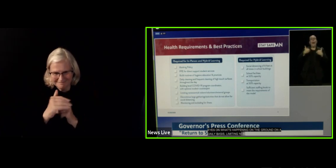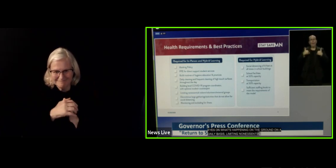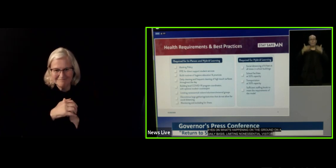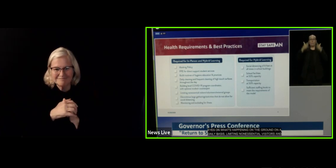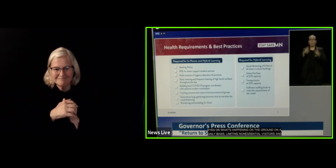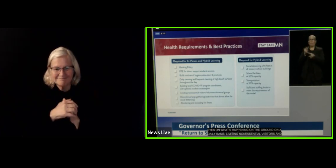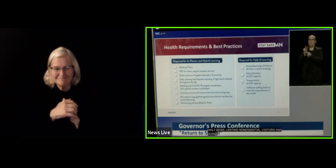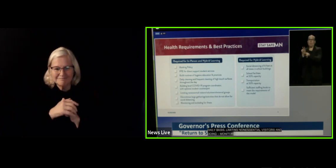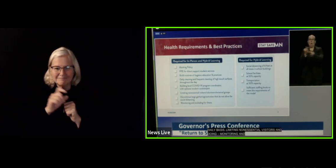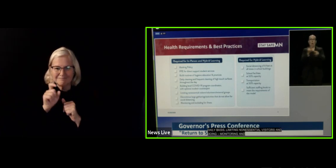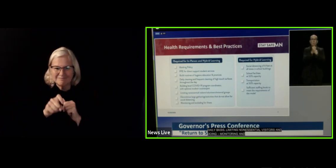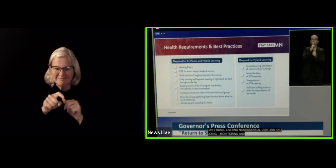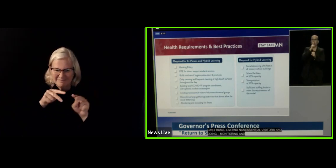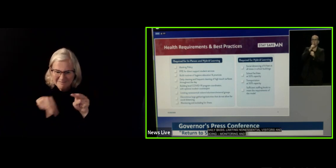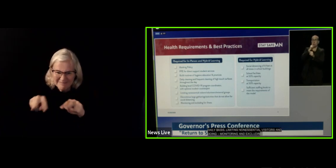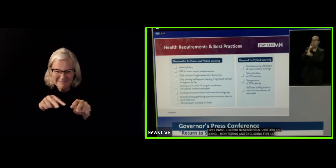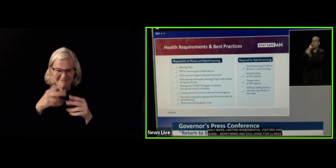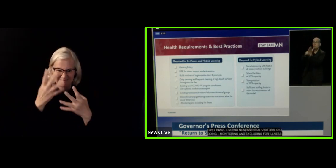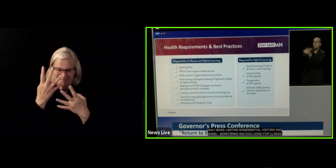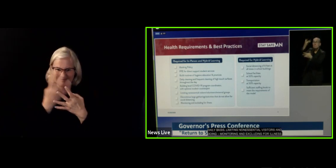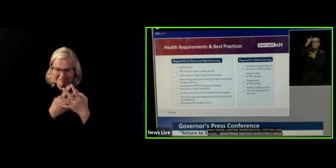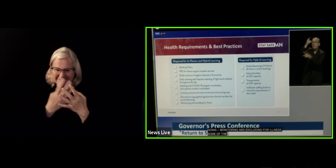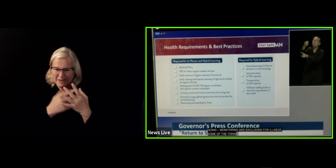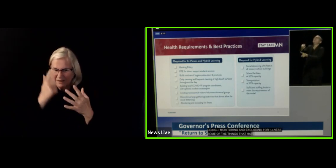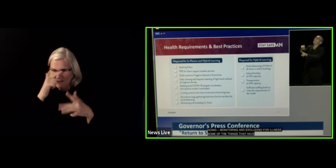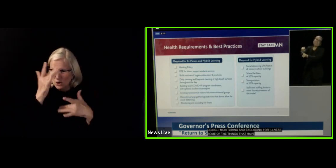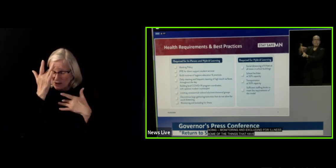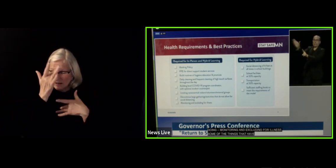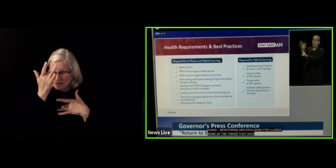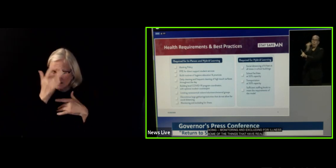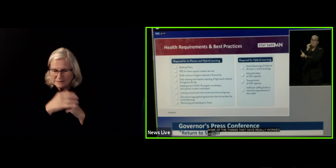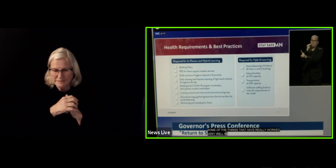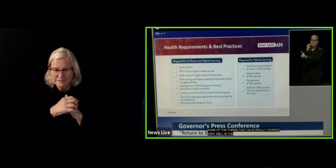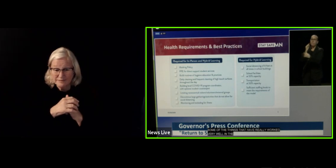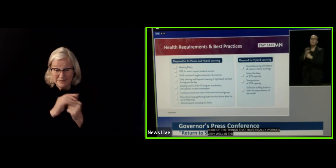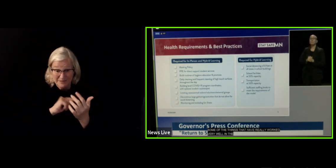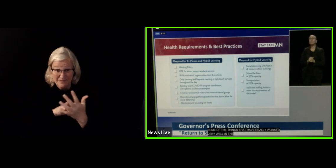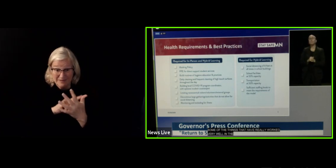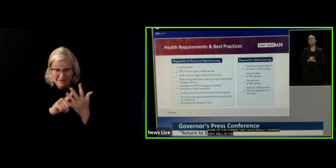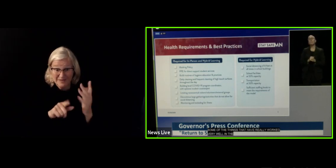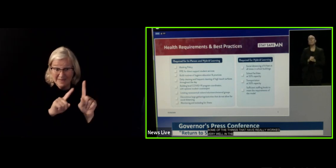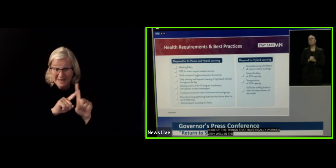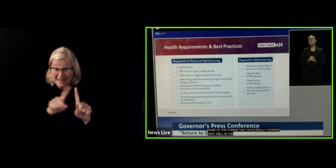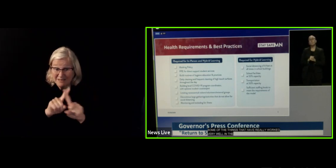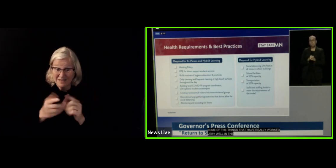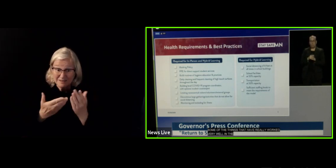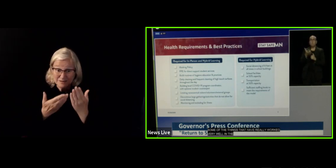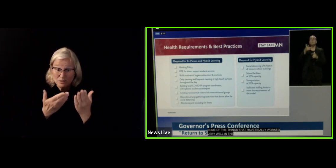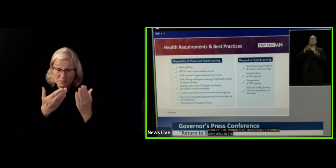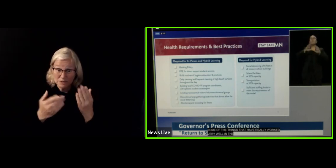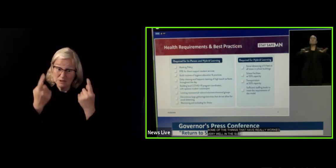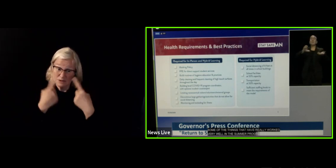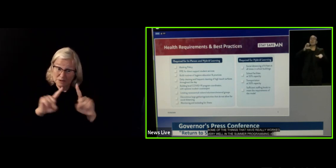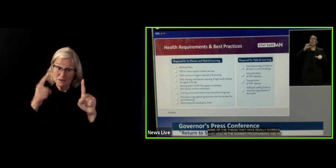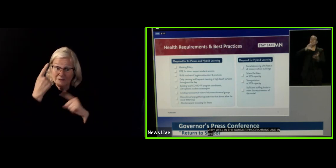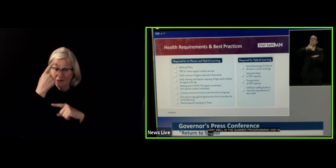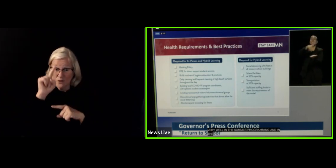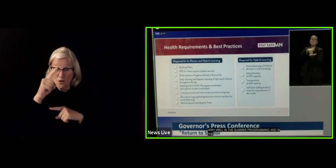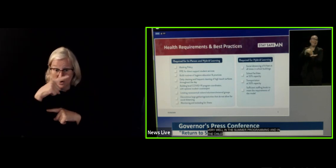that have really worked very well in the summer programming and in the childcare settings that we've now had experience with over a number of